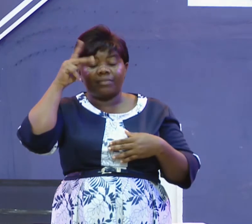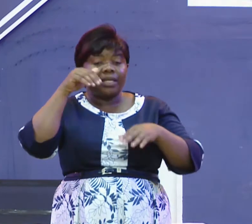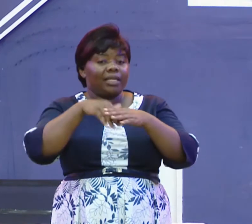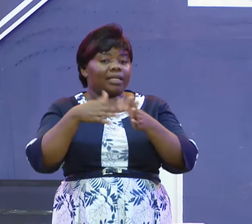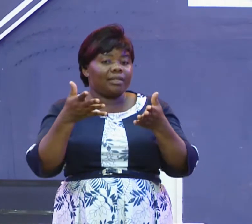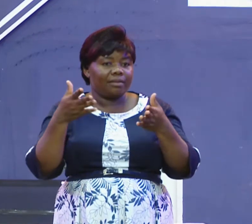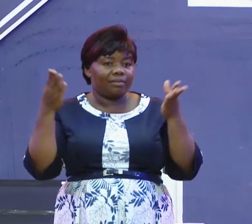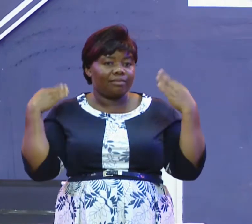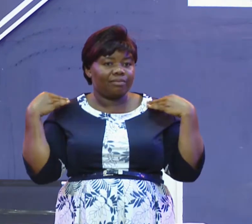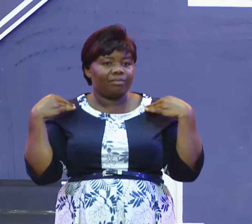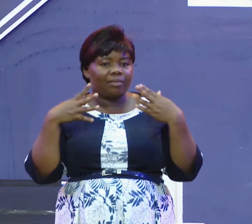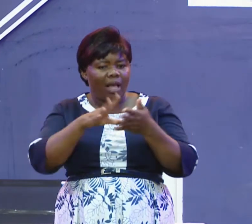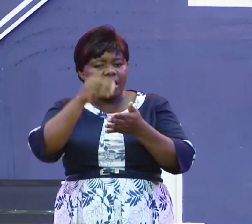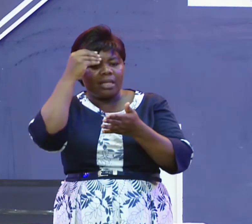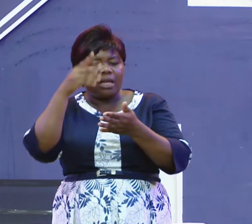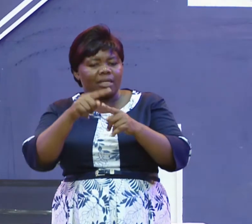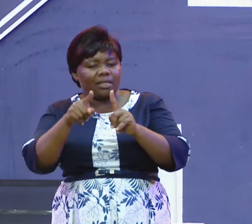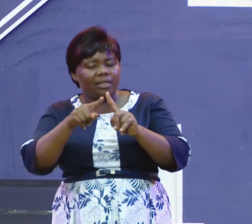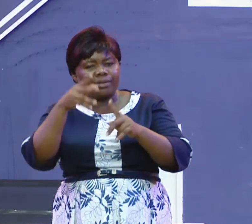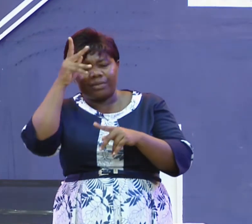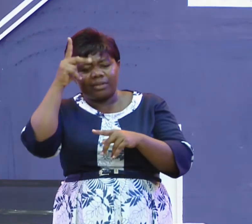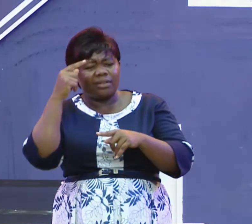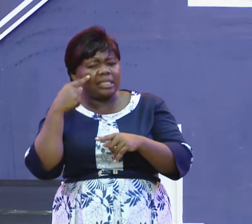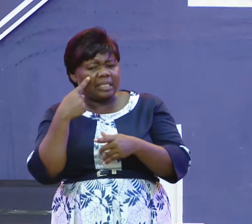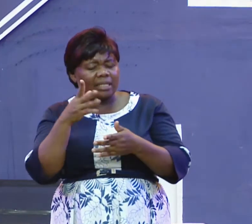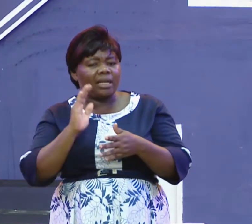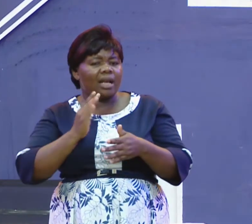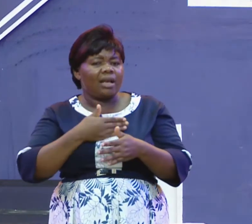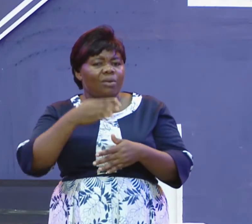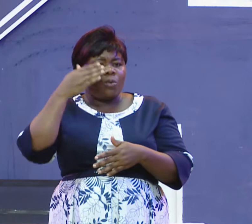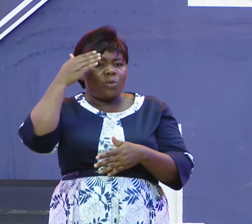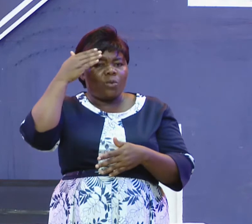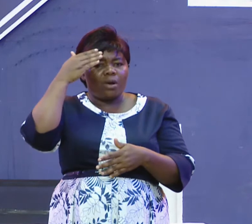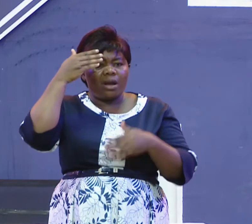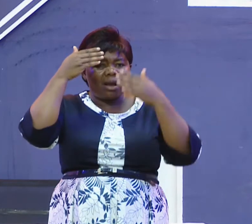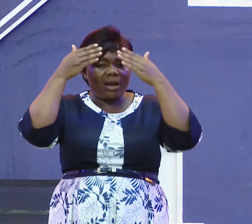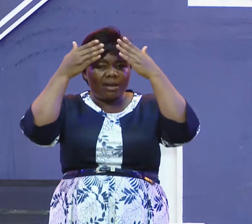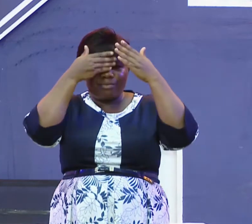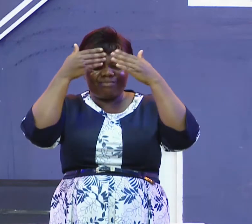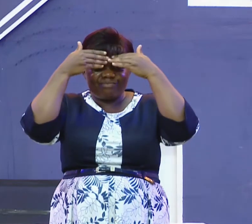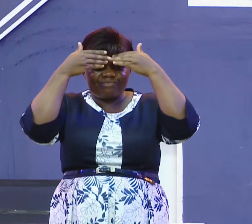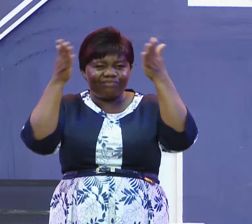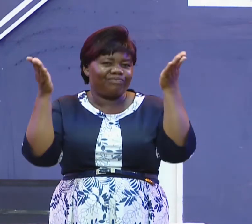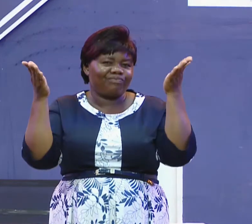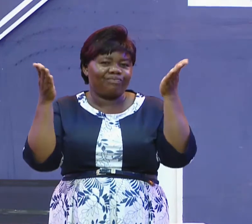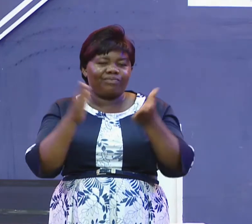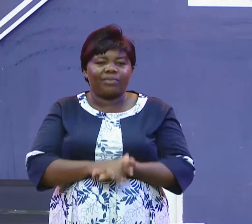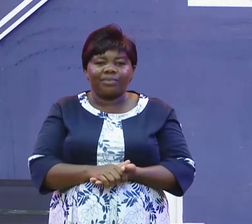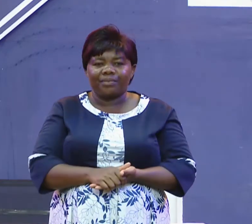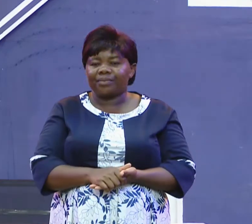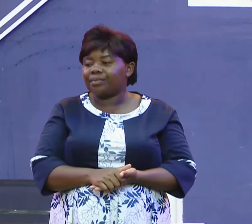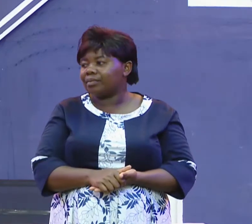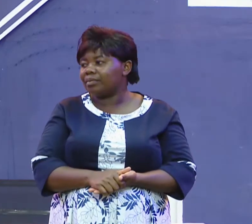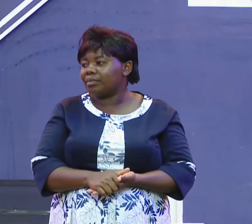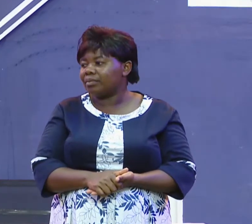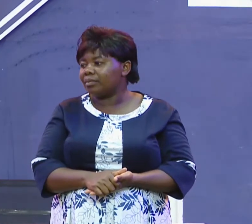practical moment yeyo kwe kugezaako okulaba nti obwongo bwaffe bubikuka. And in that particular practical moment is hoping us to